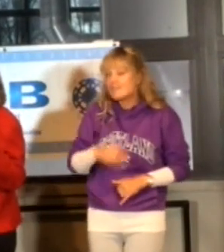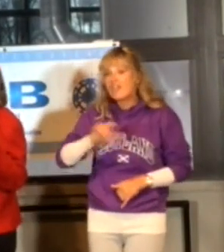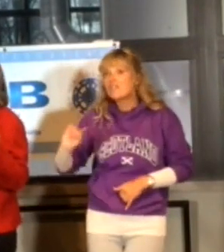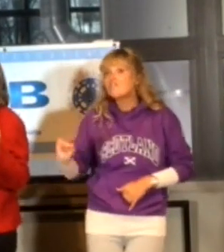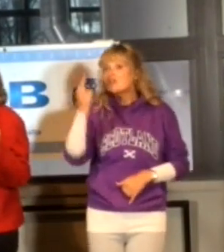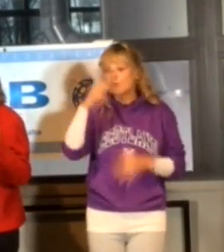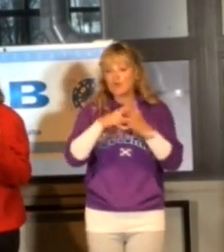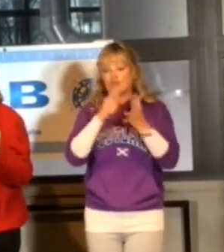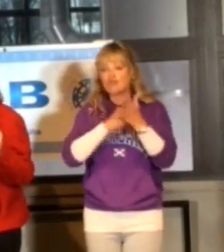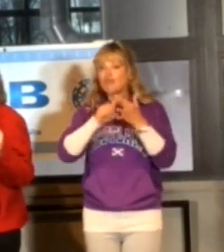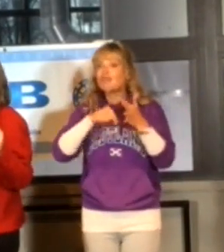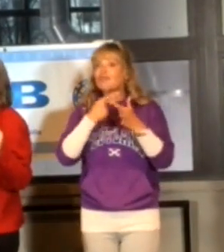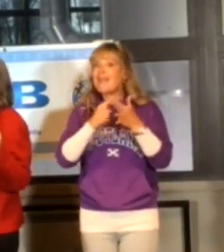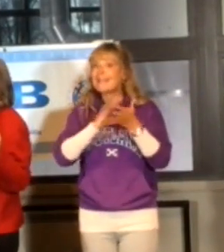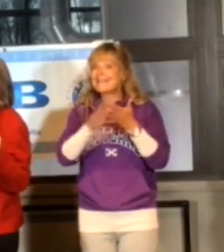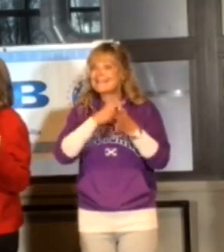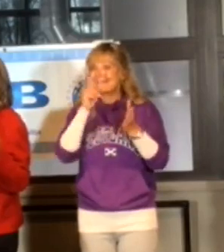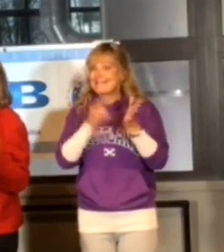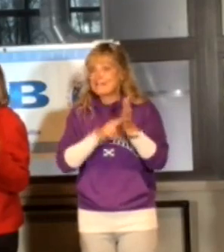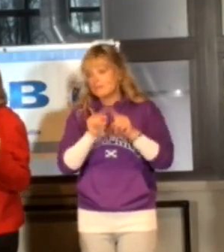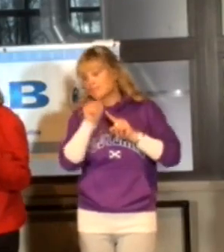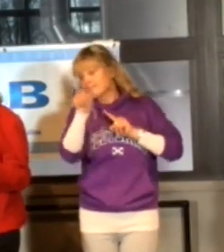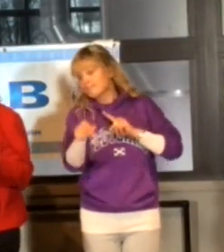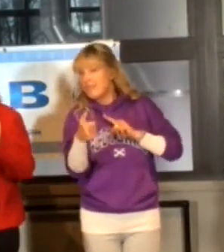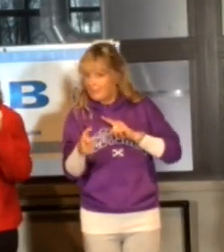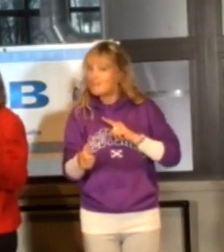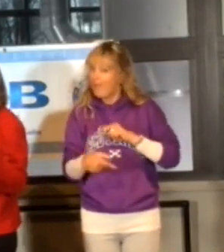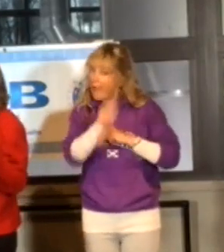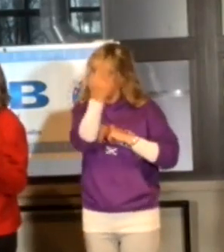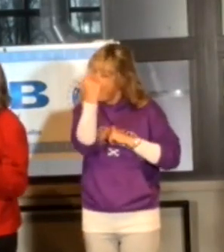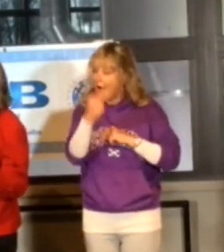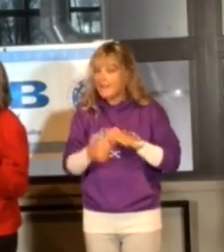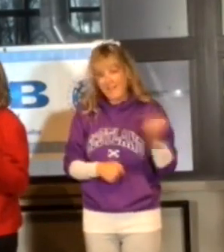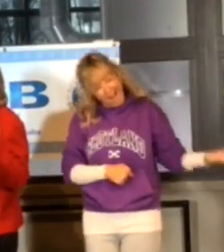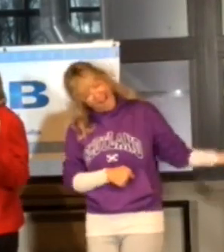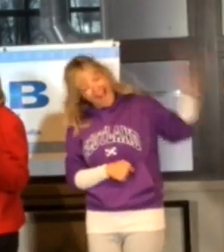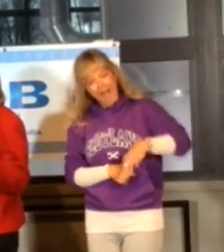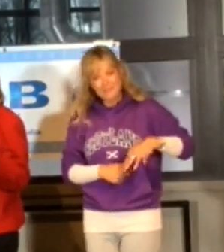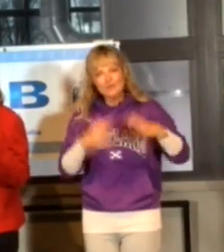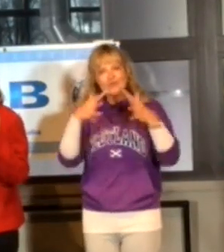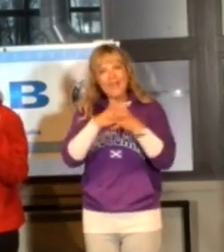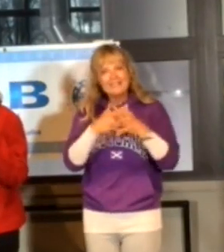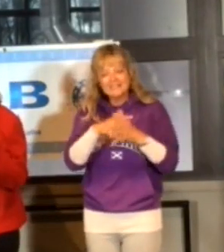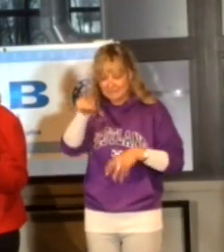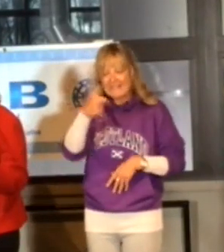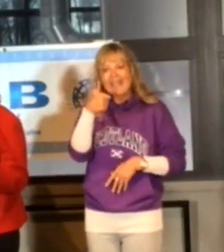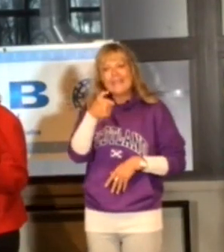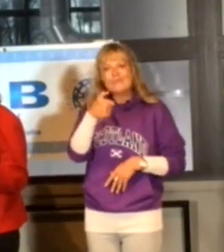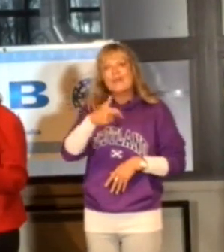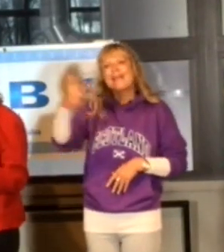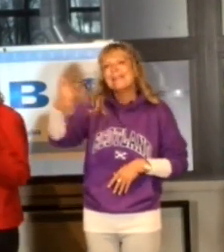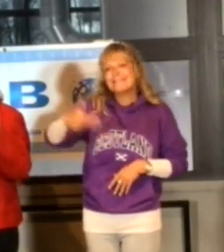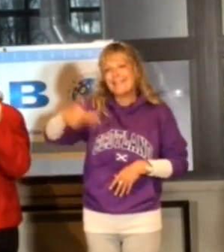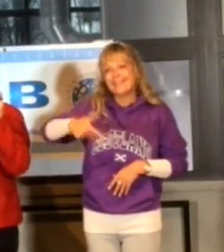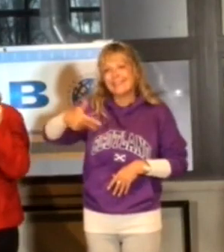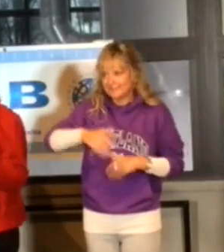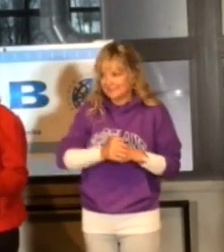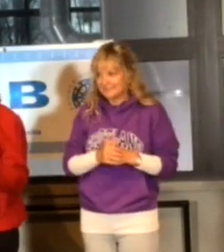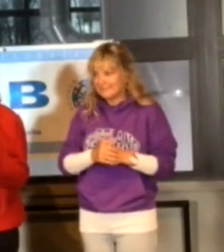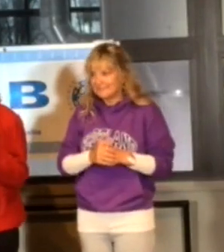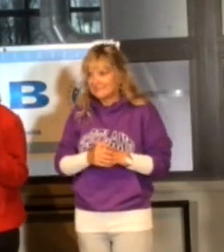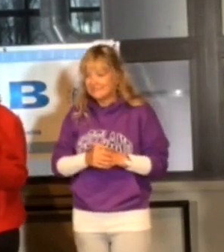Wrexham, believe me, it's nearer than the distance we've come for you. Come to Wrexham on April the 18th. You have been